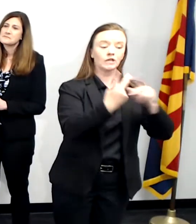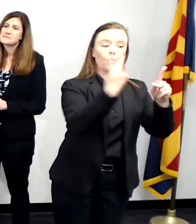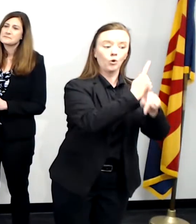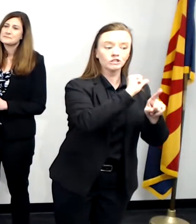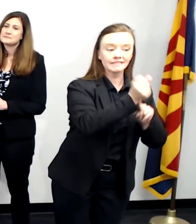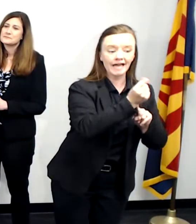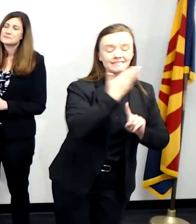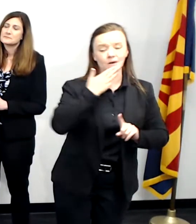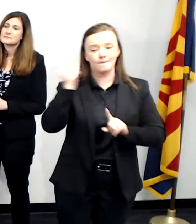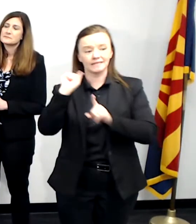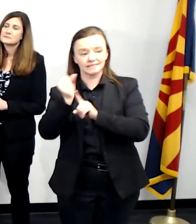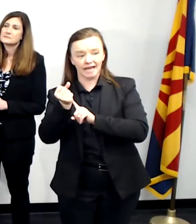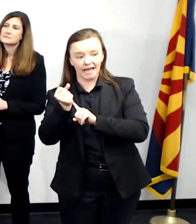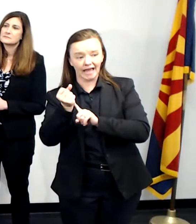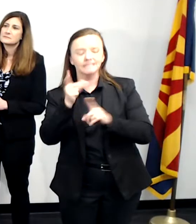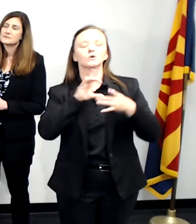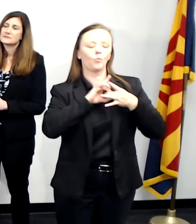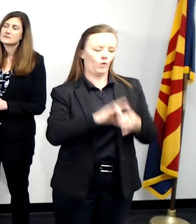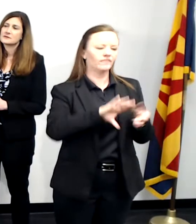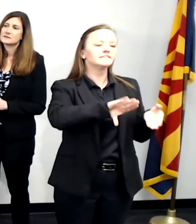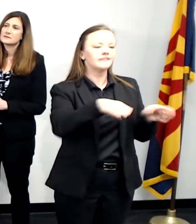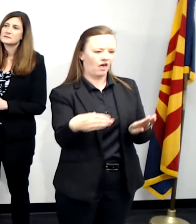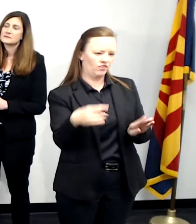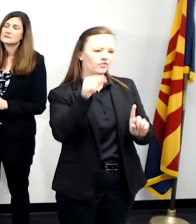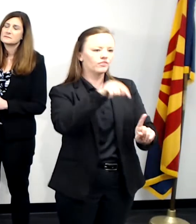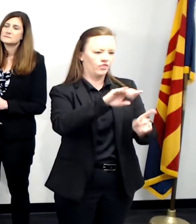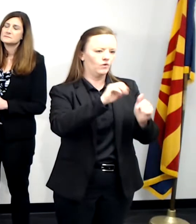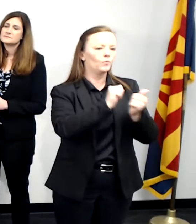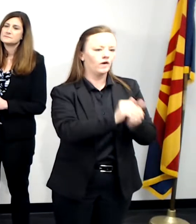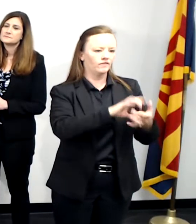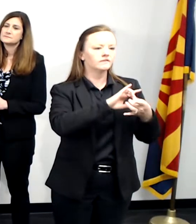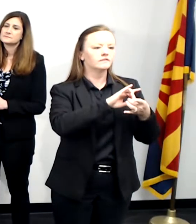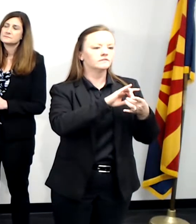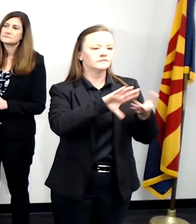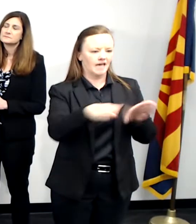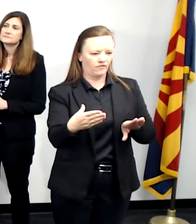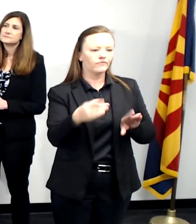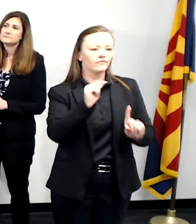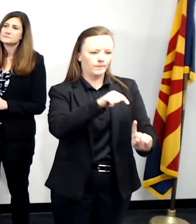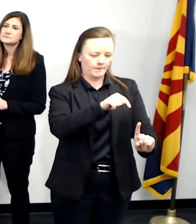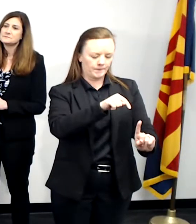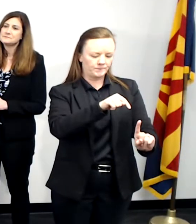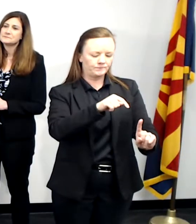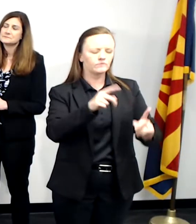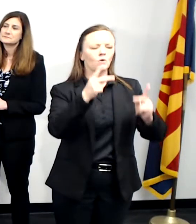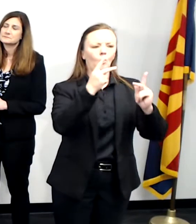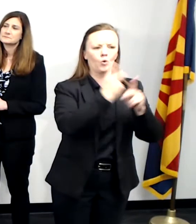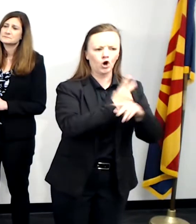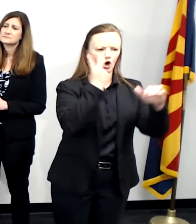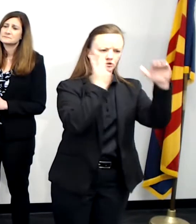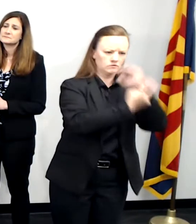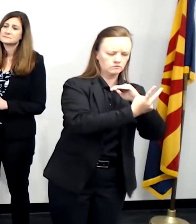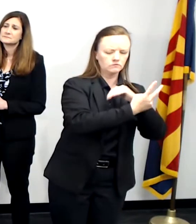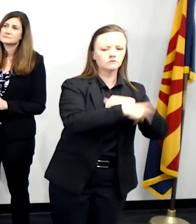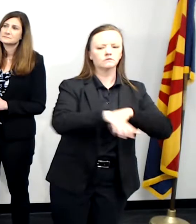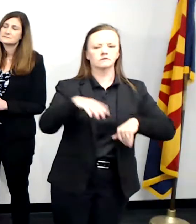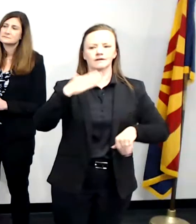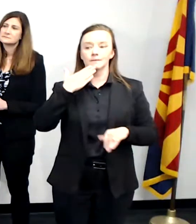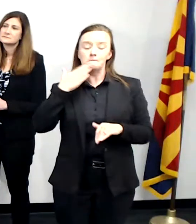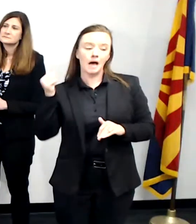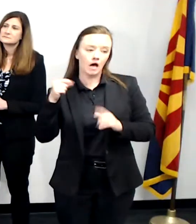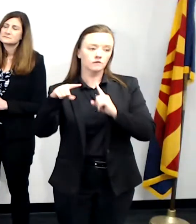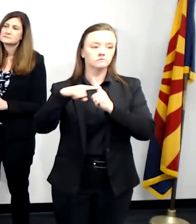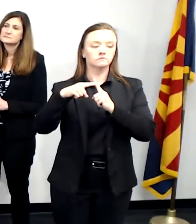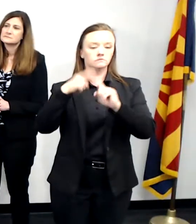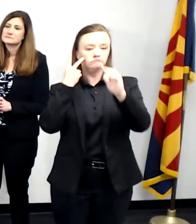correct? For deaths, yeah, and for deaths in particular. So worst and best case scenario for deaths within